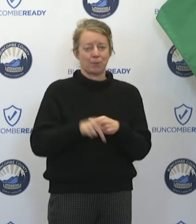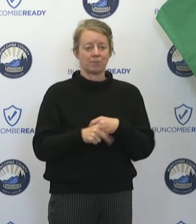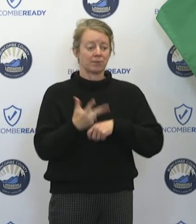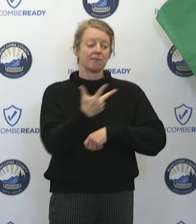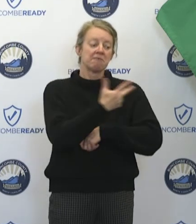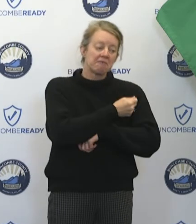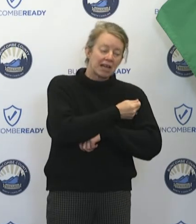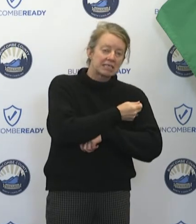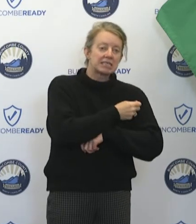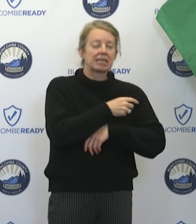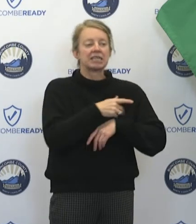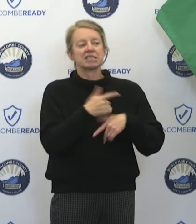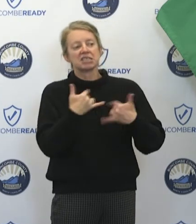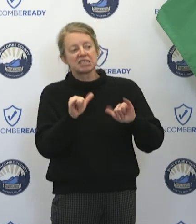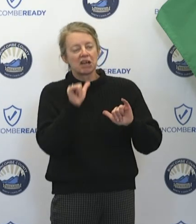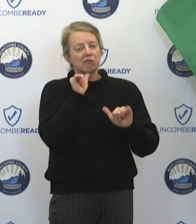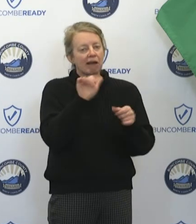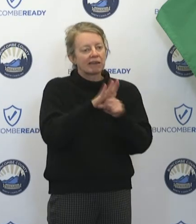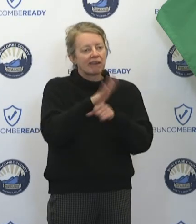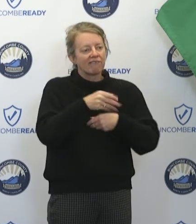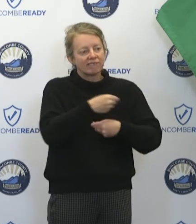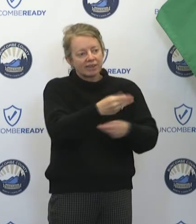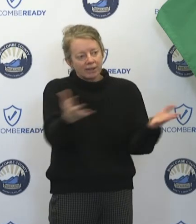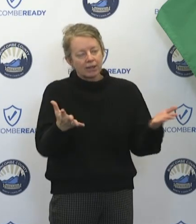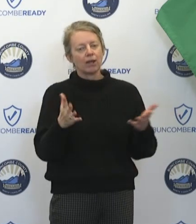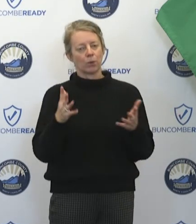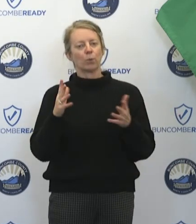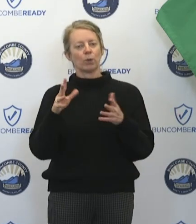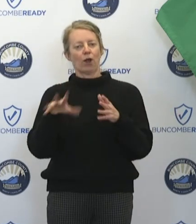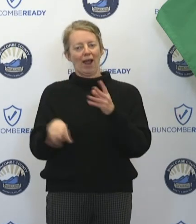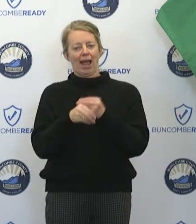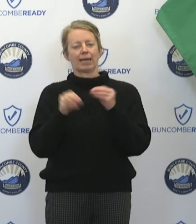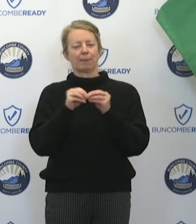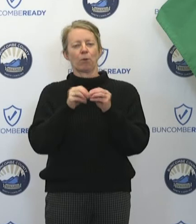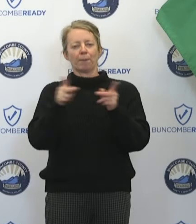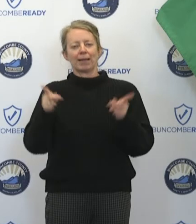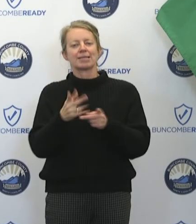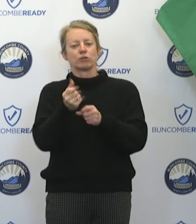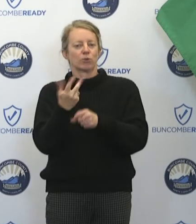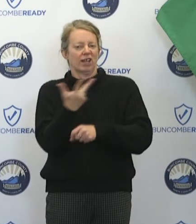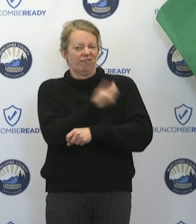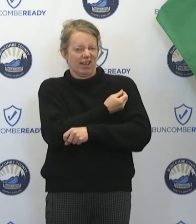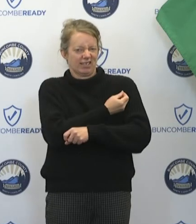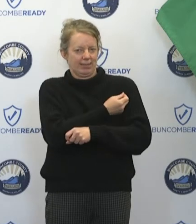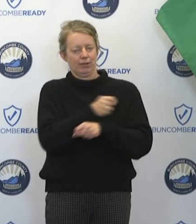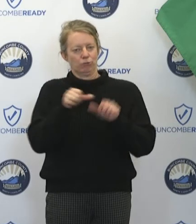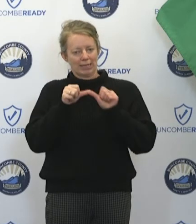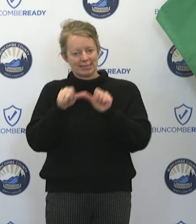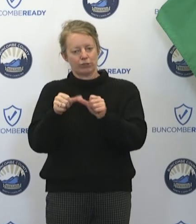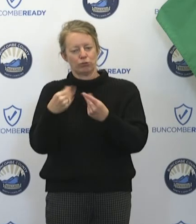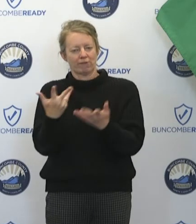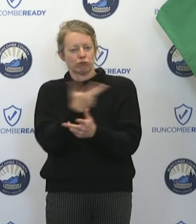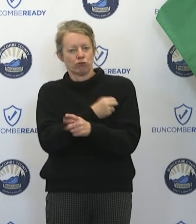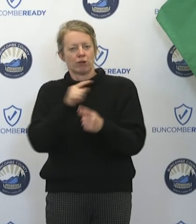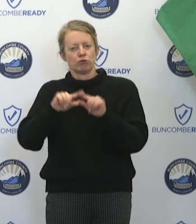remains low, more providers are being added to the community as we continue to vaccinate groups 1 and 2, and